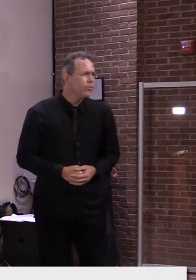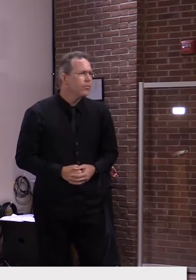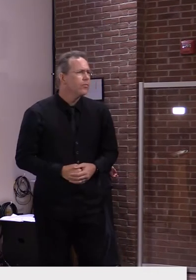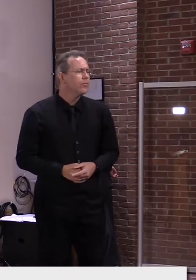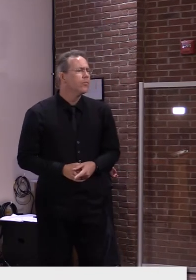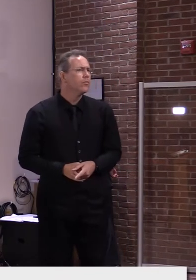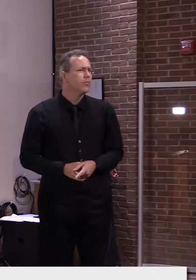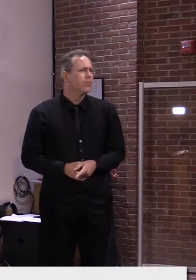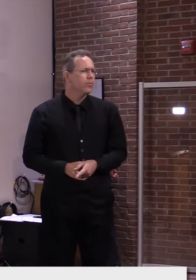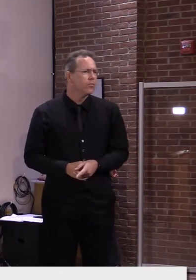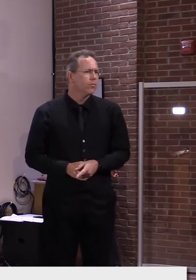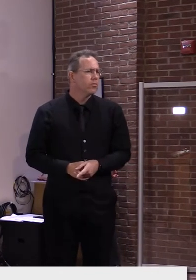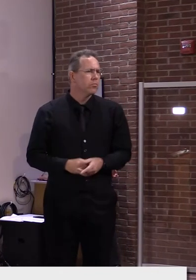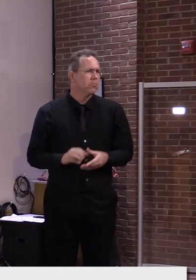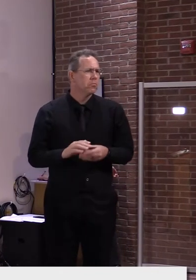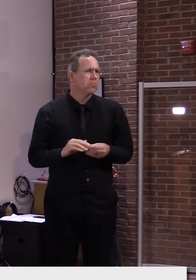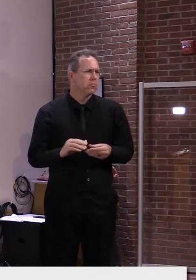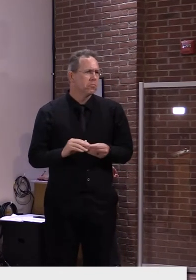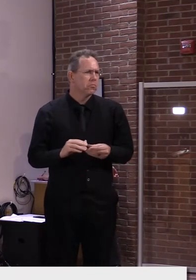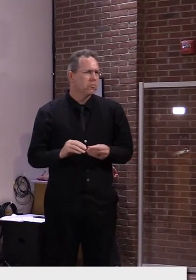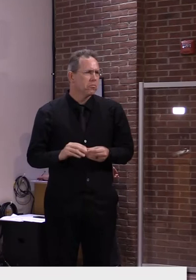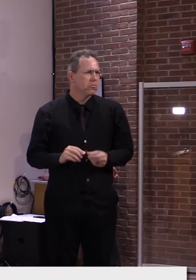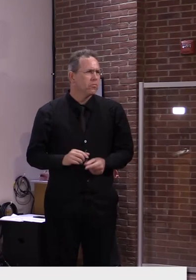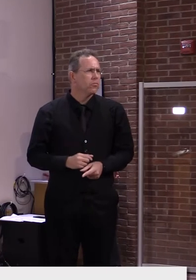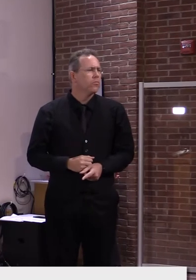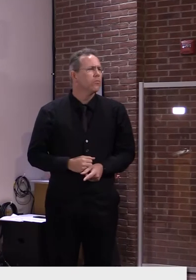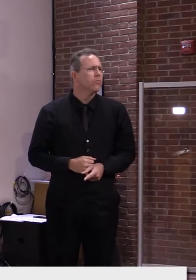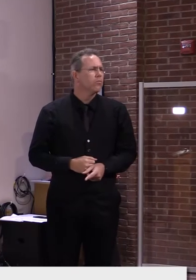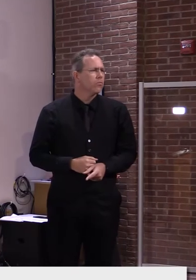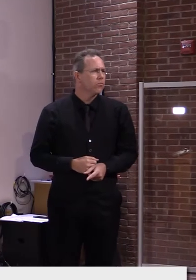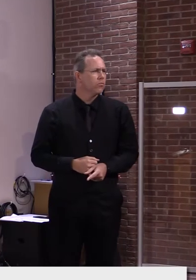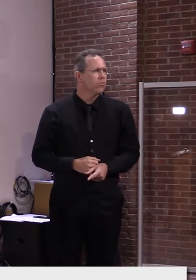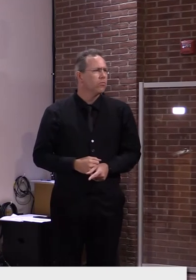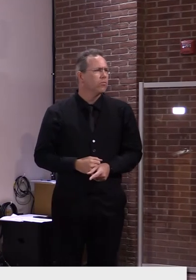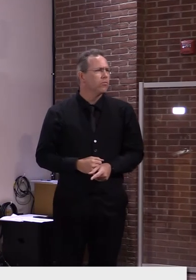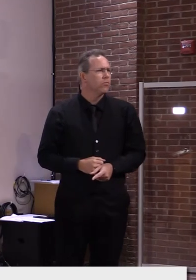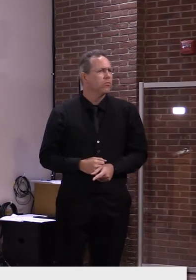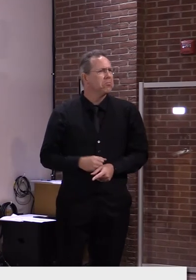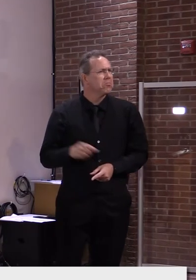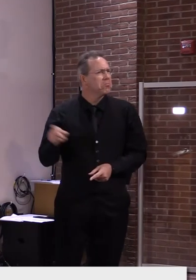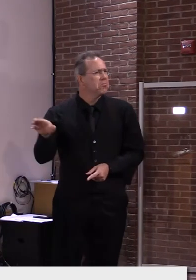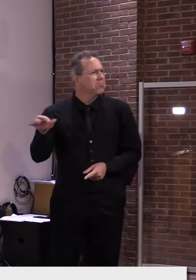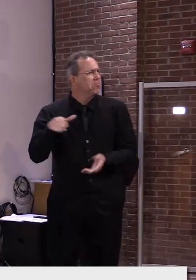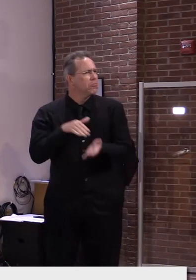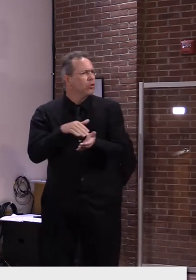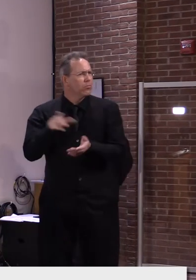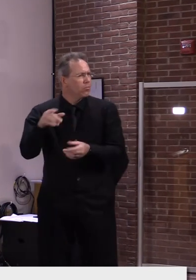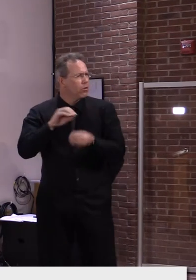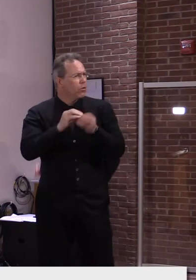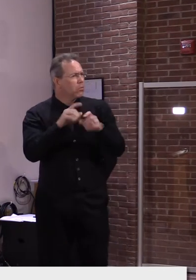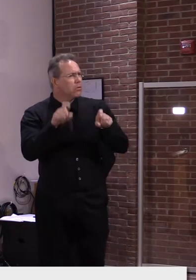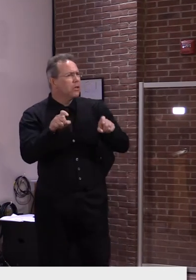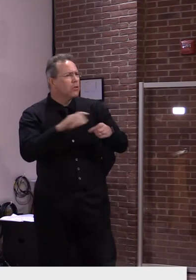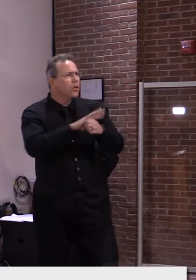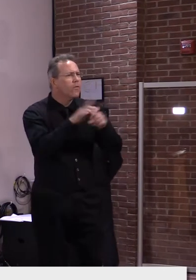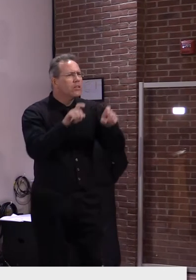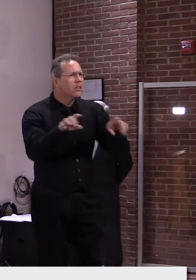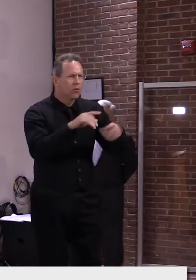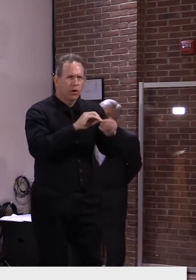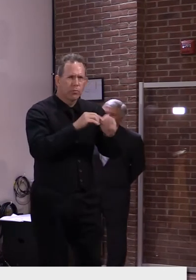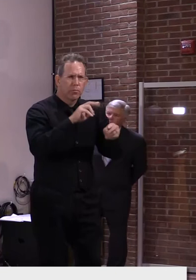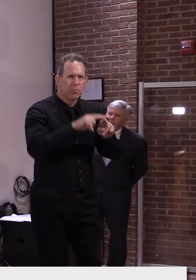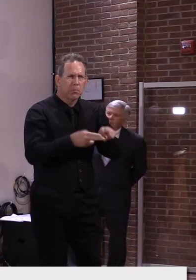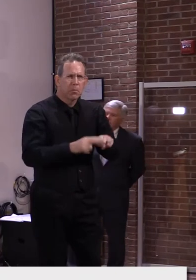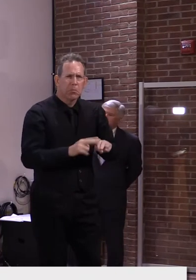the number of tests has dropped significantly statewide. I'm wondering if you think that what we're doing right now